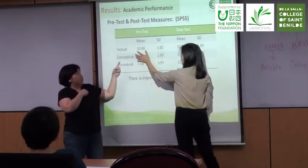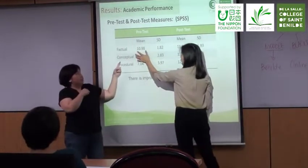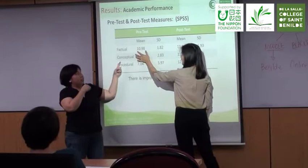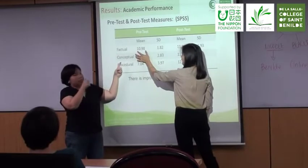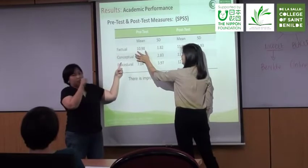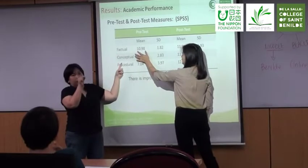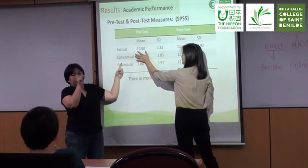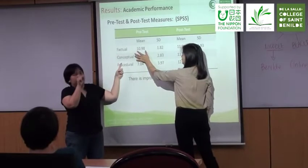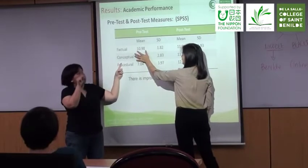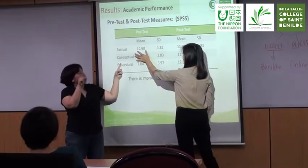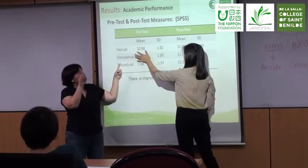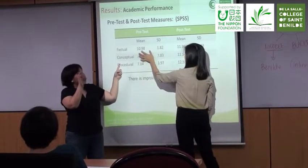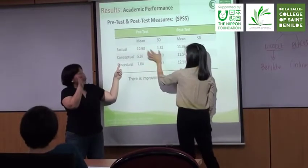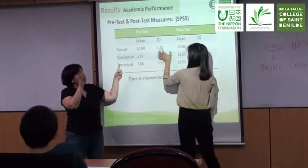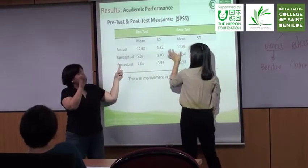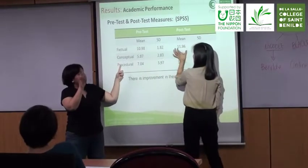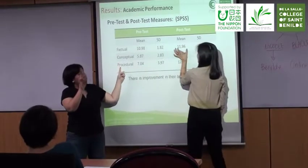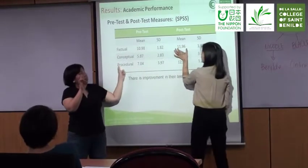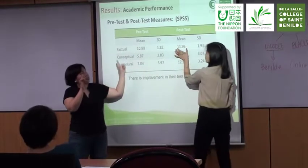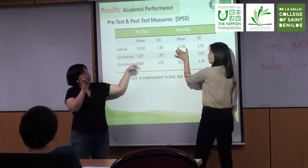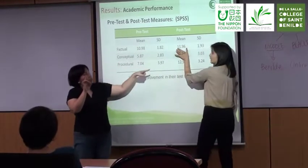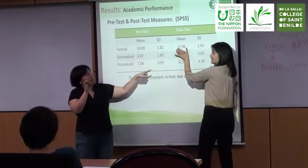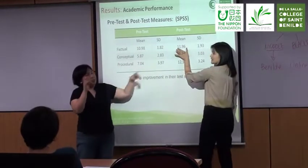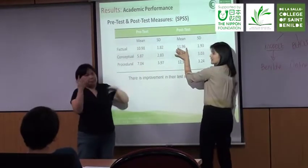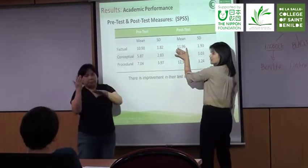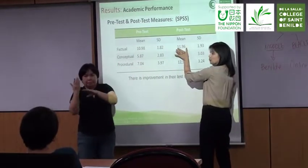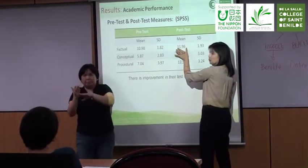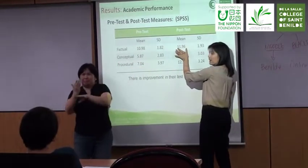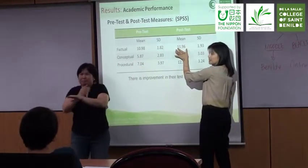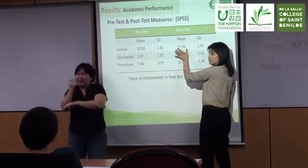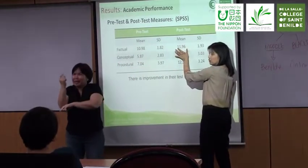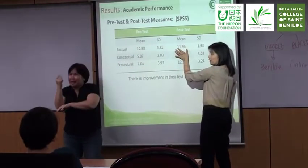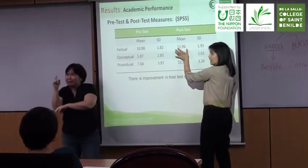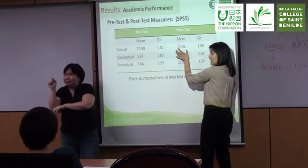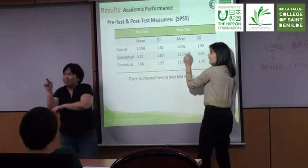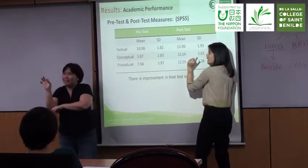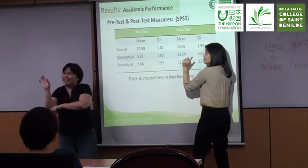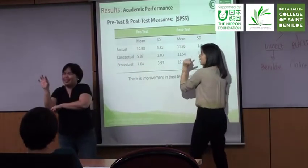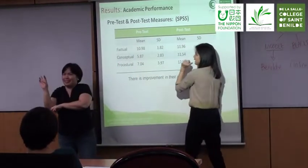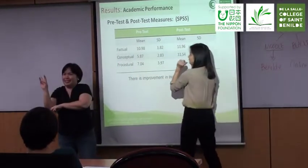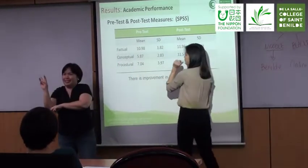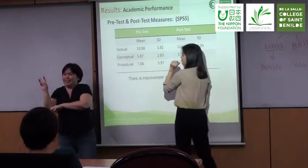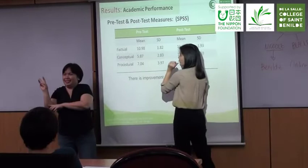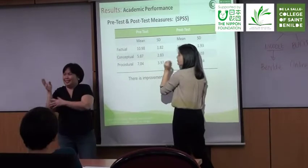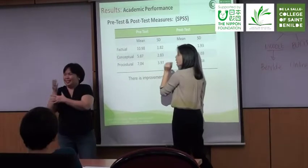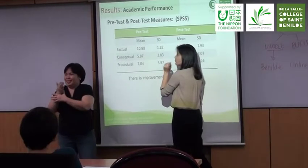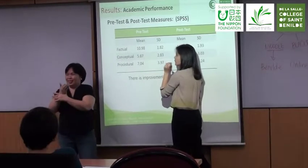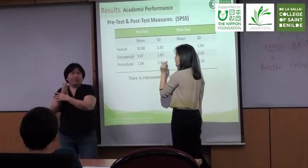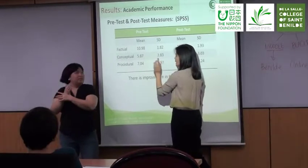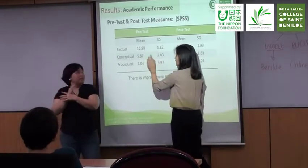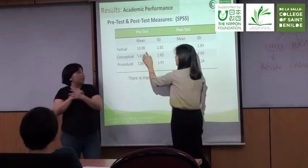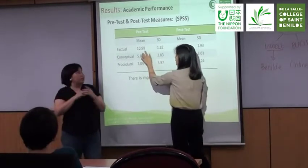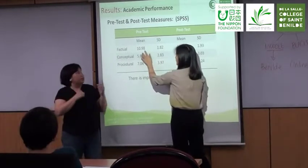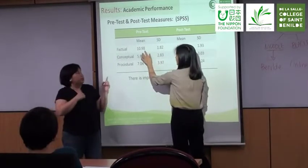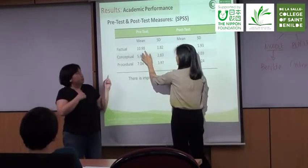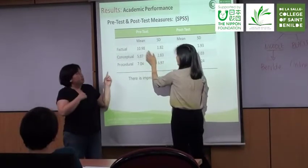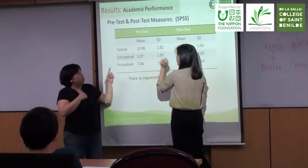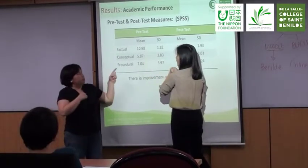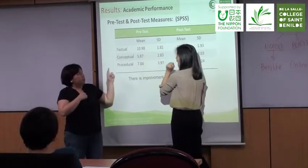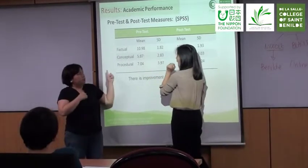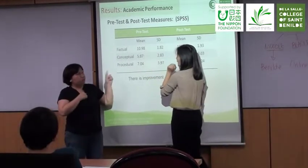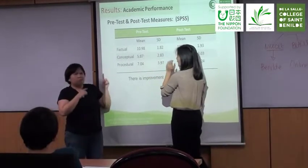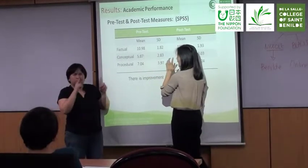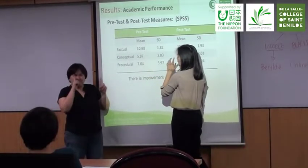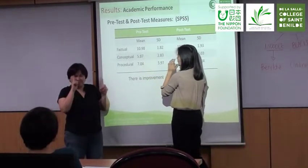from 10.8 ng pre-test, naging 11.96 yung tumaas yung score niya. My problem here